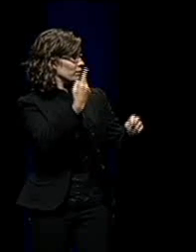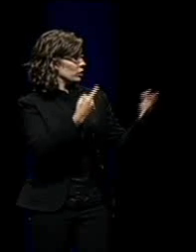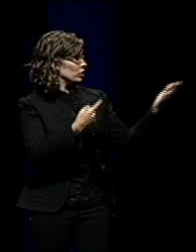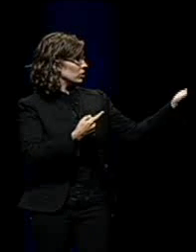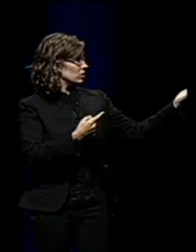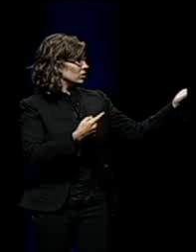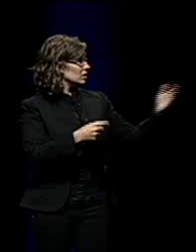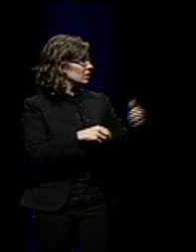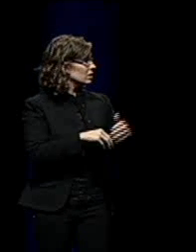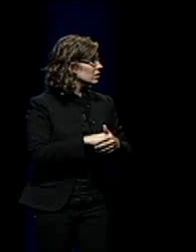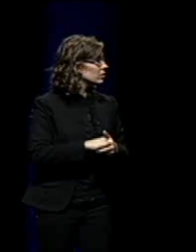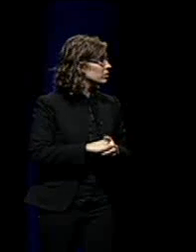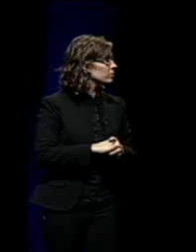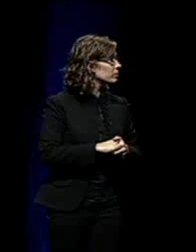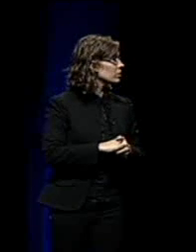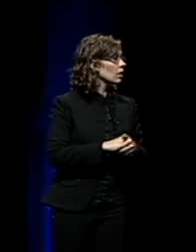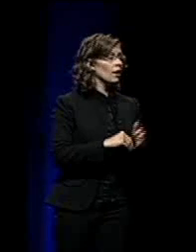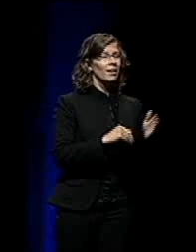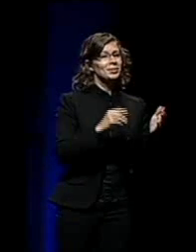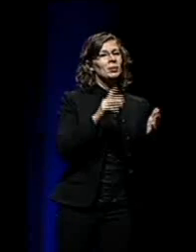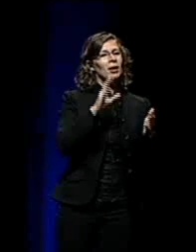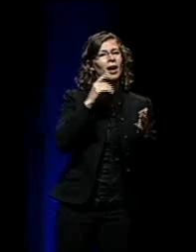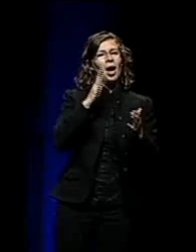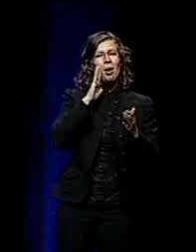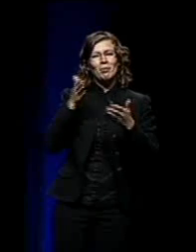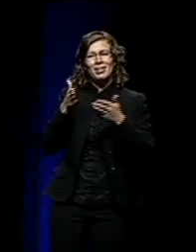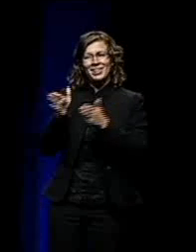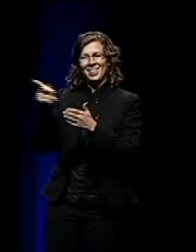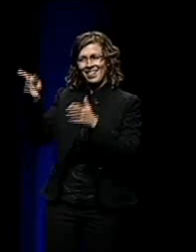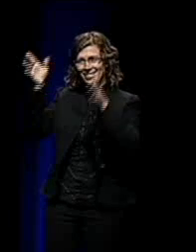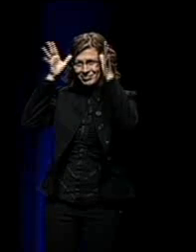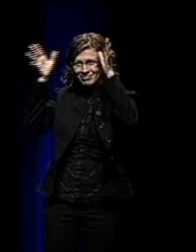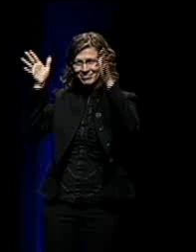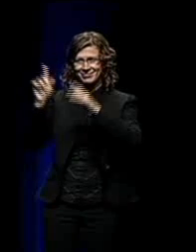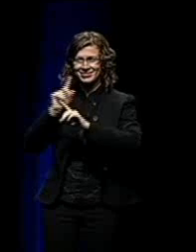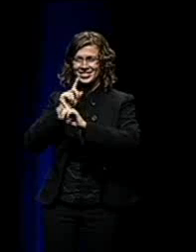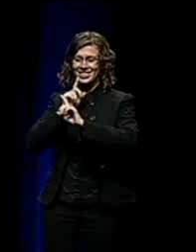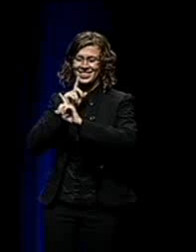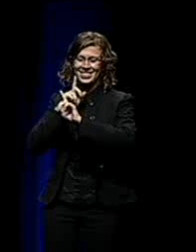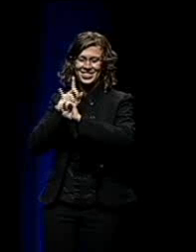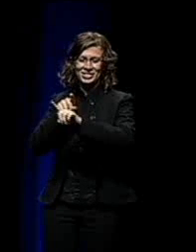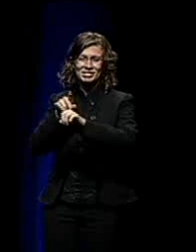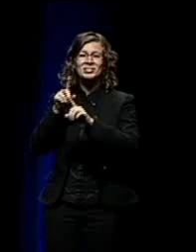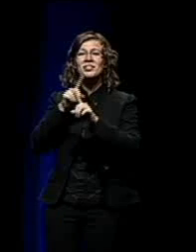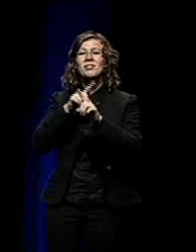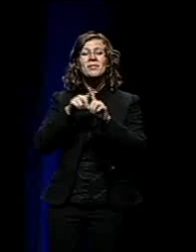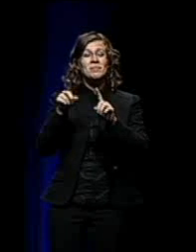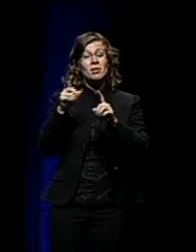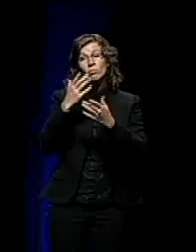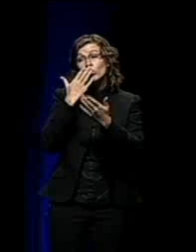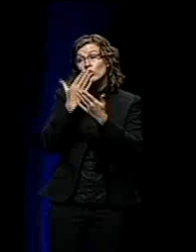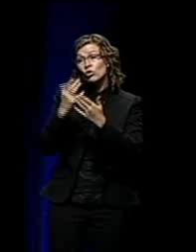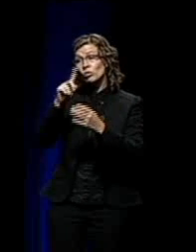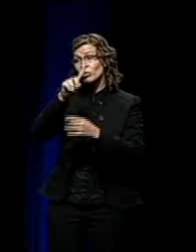Actually, I would defer to you, Cheryl, but it's a very good question, and the answer is the board started